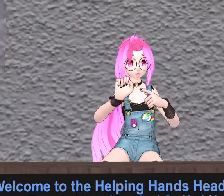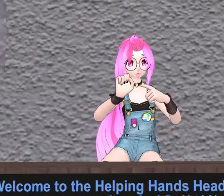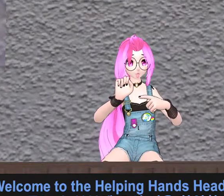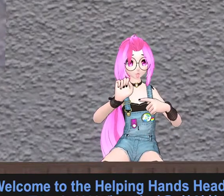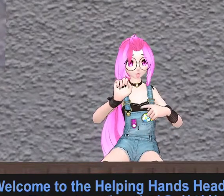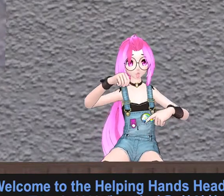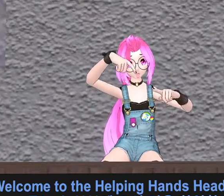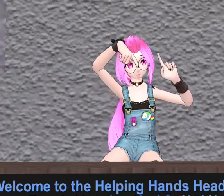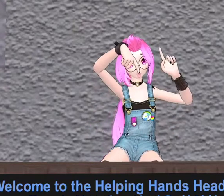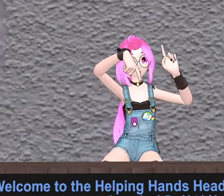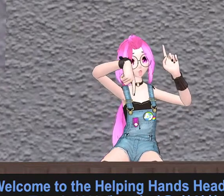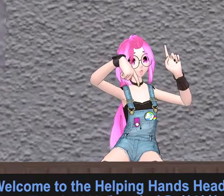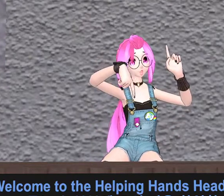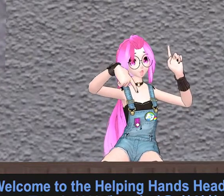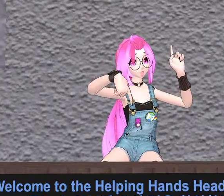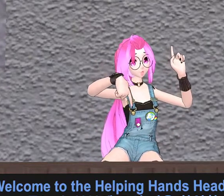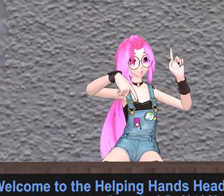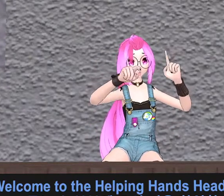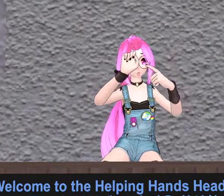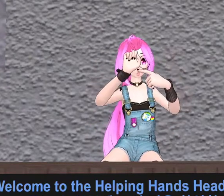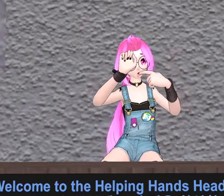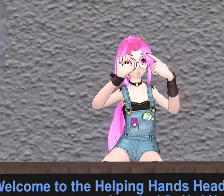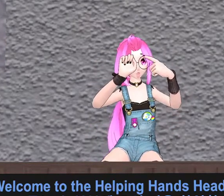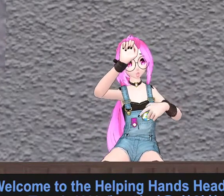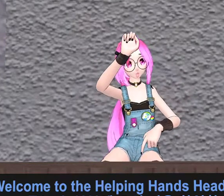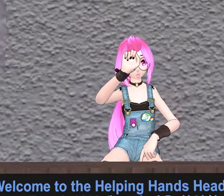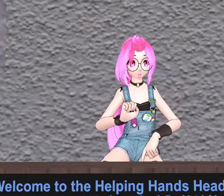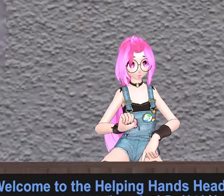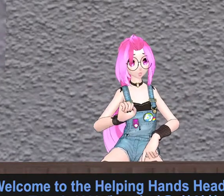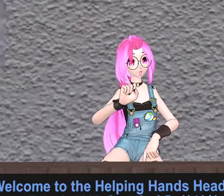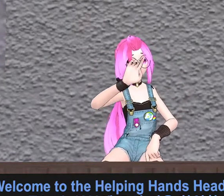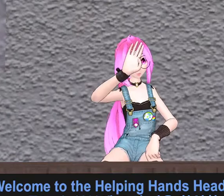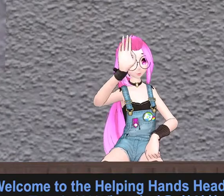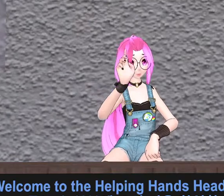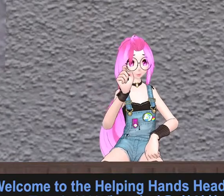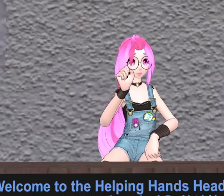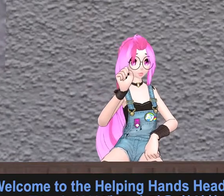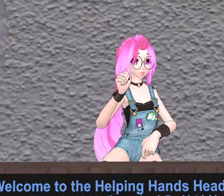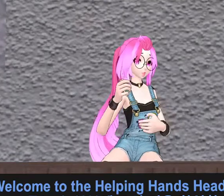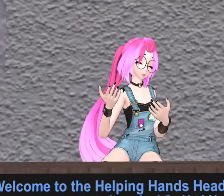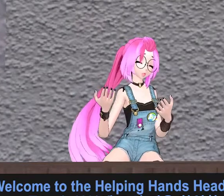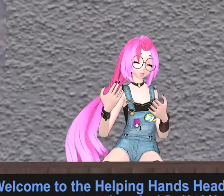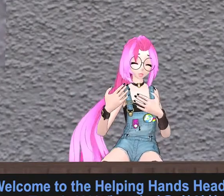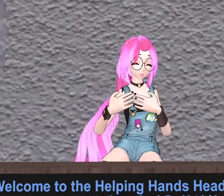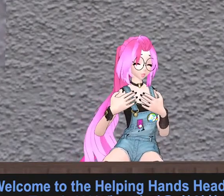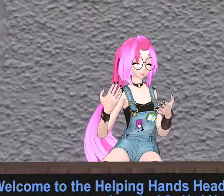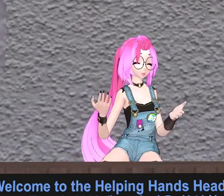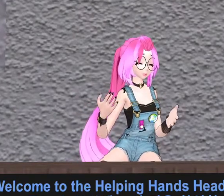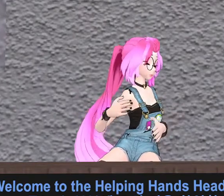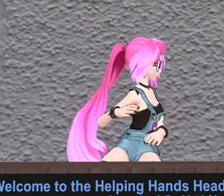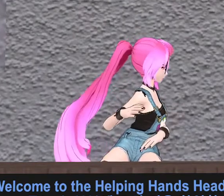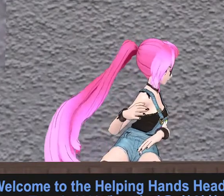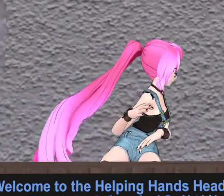different sign. So this is South, right? South is down, and you have S, South Africa, or whatever, okay?